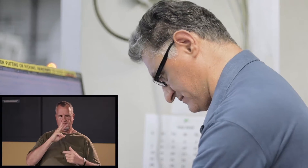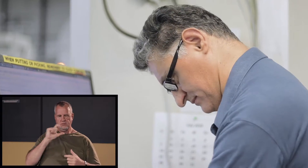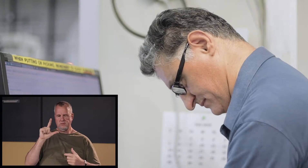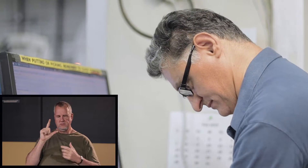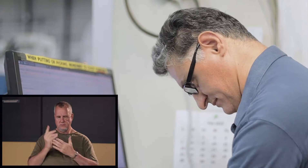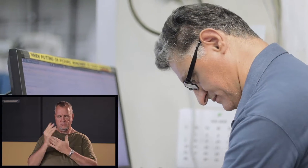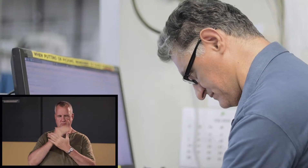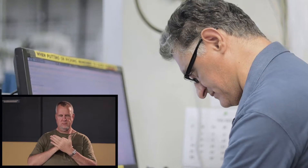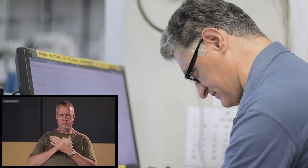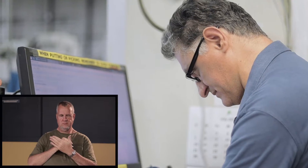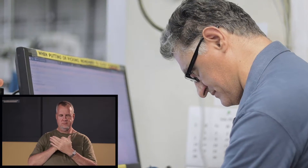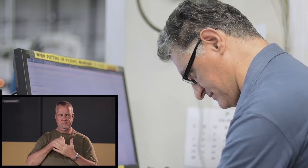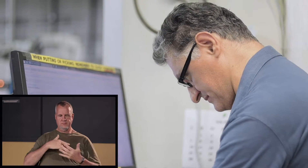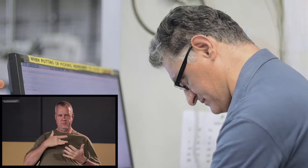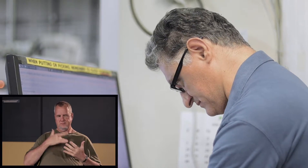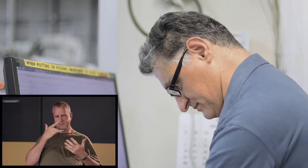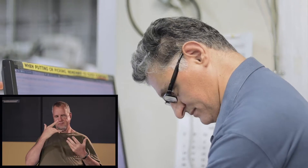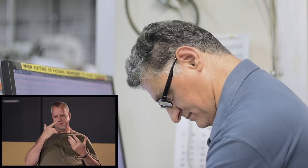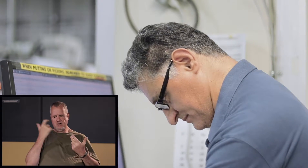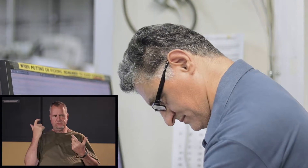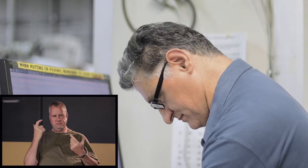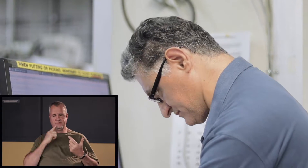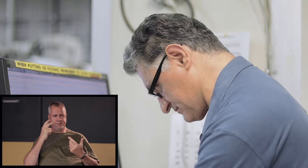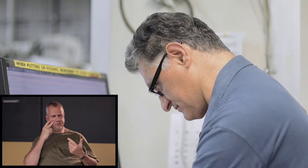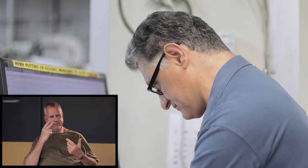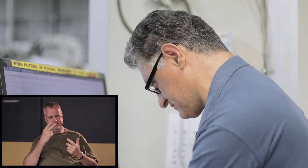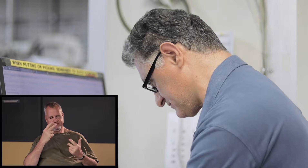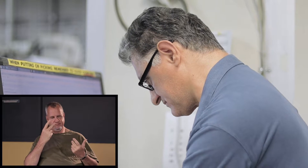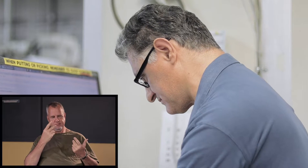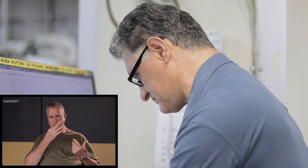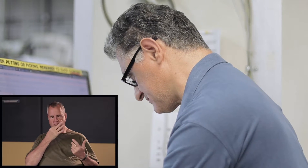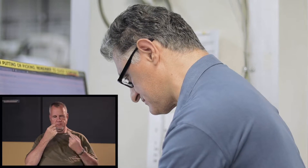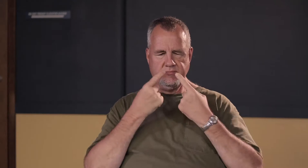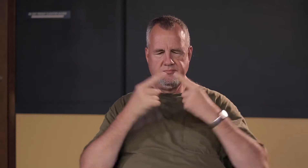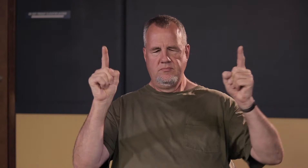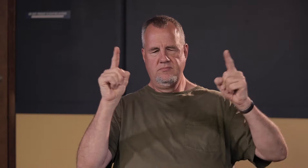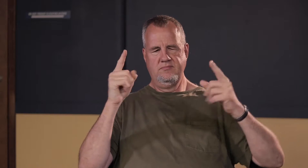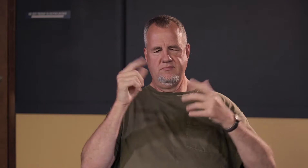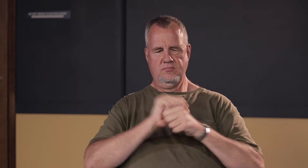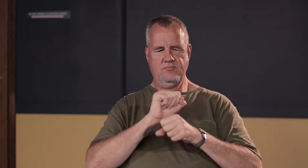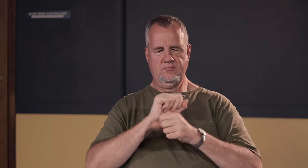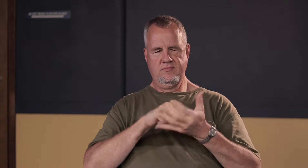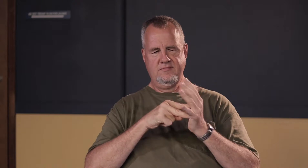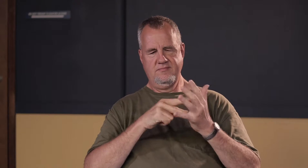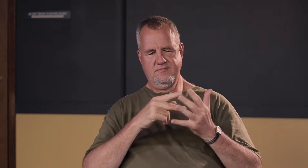here. So I feel very proud that I am thought of in a positive